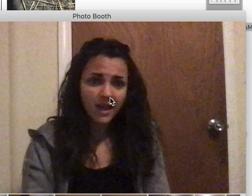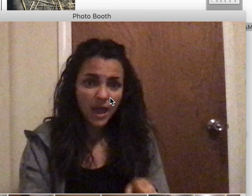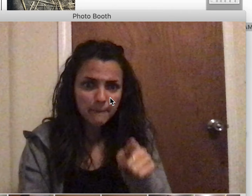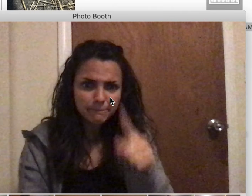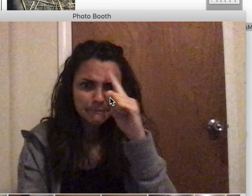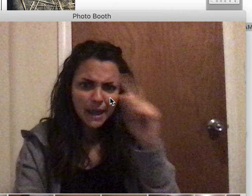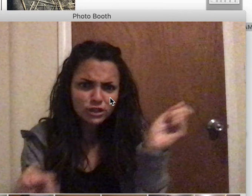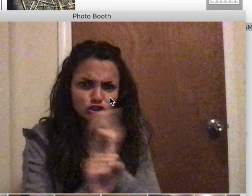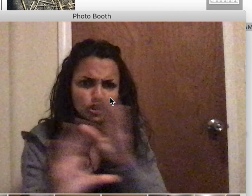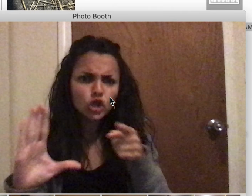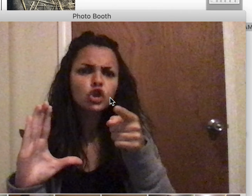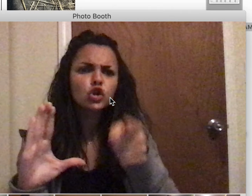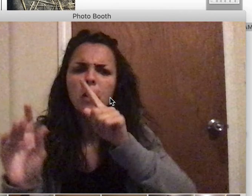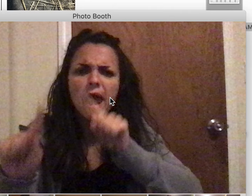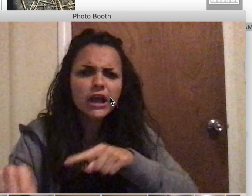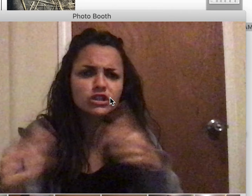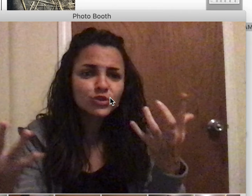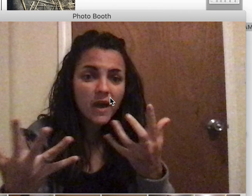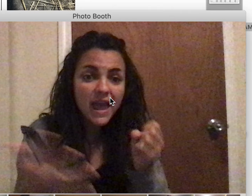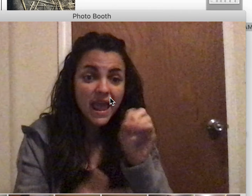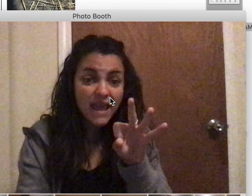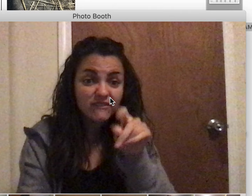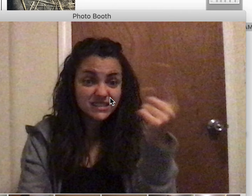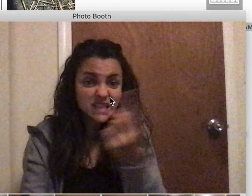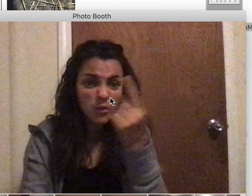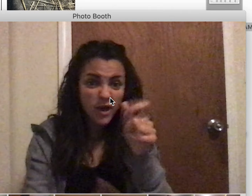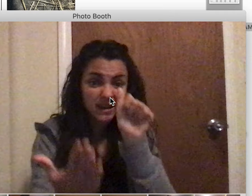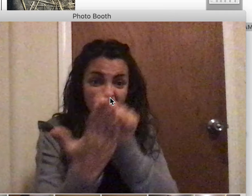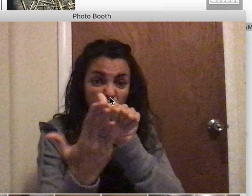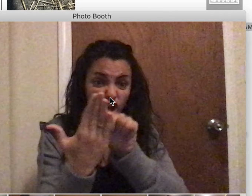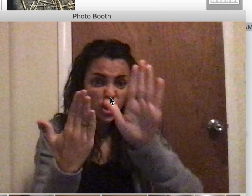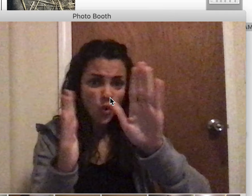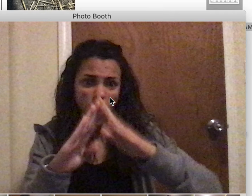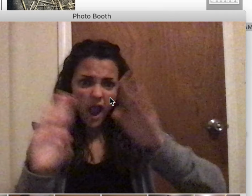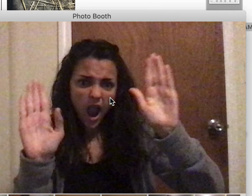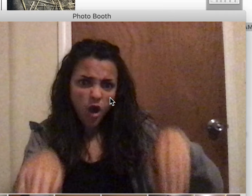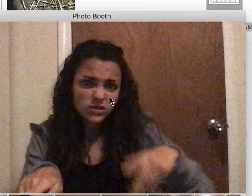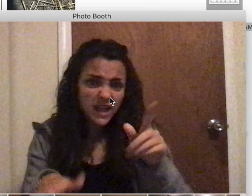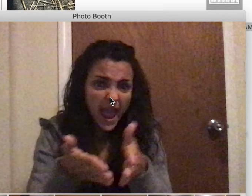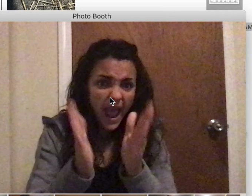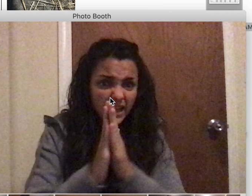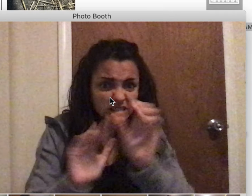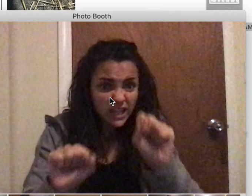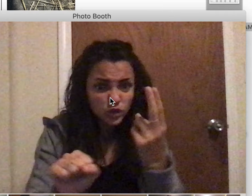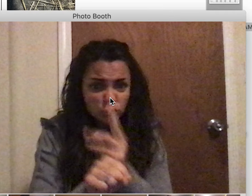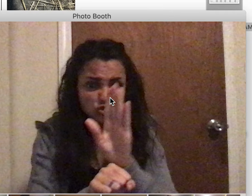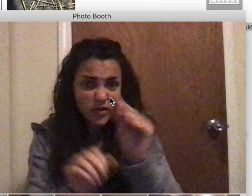door with a check, what would you do? Right? So keep that in mind.